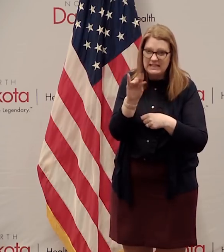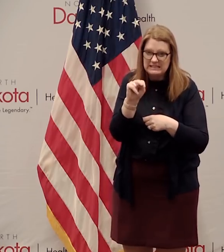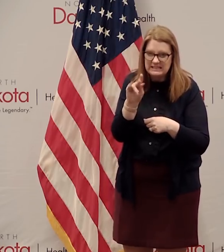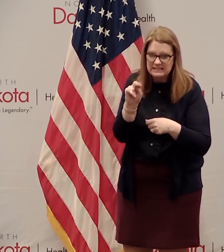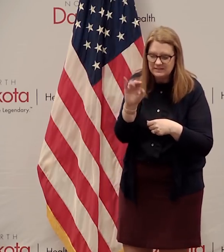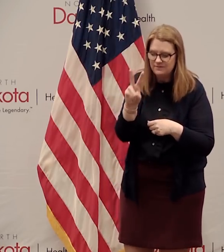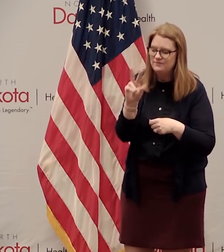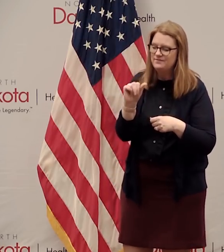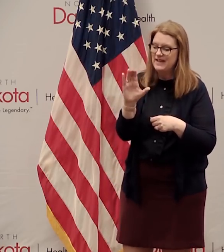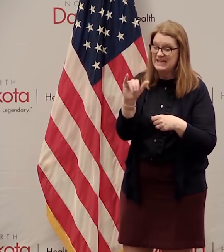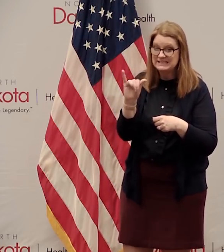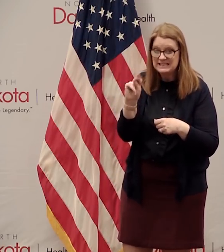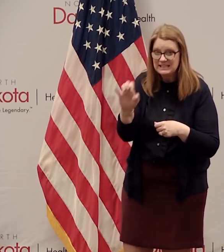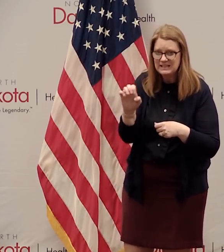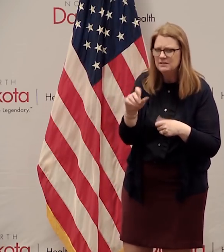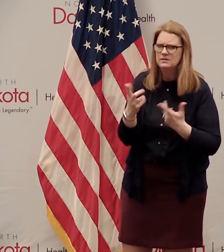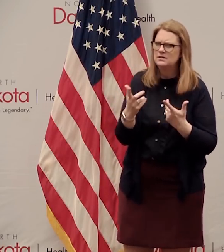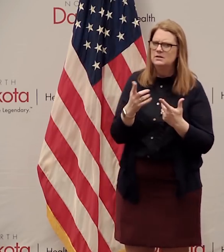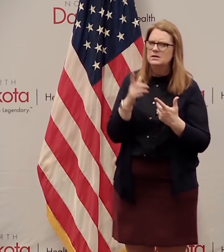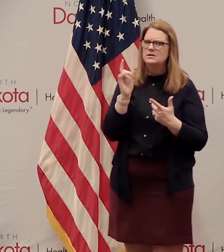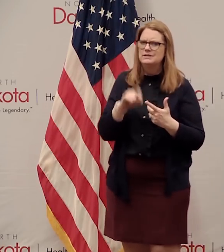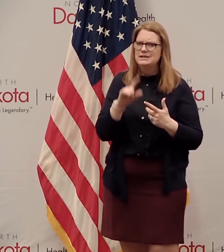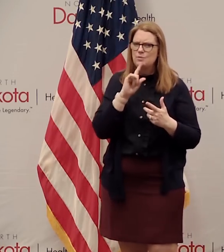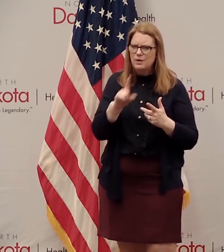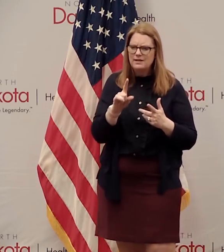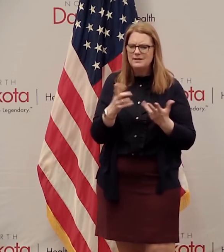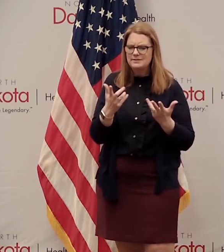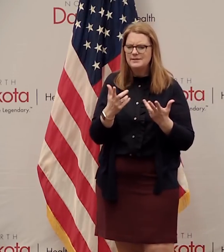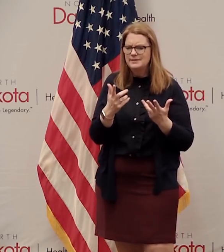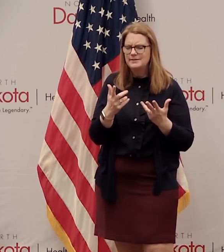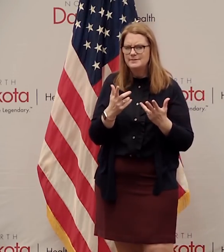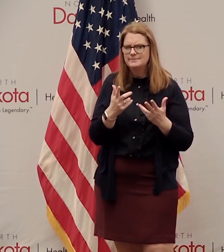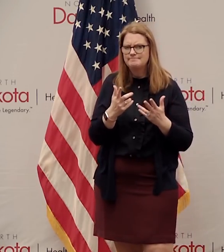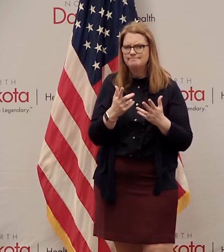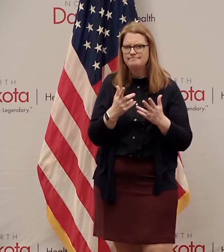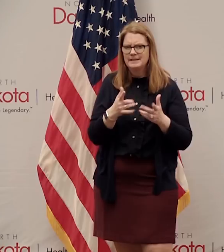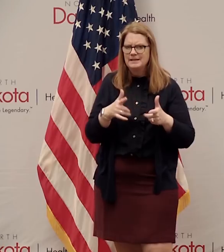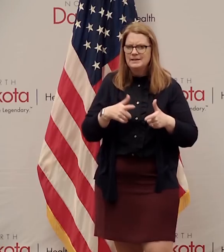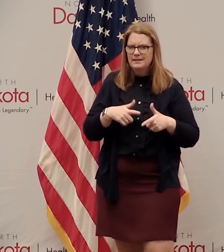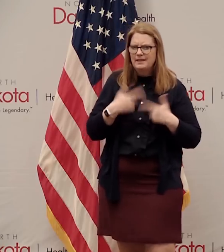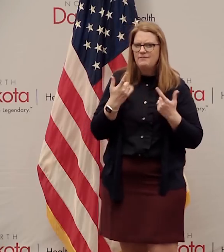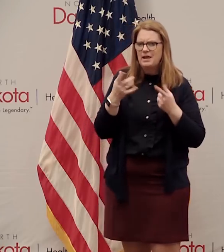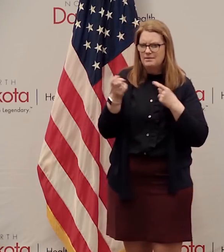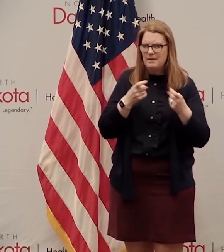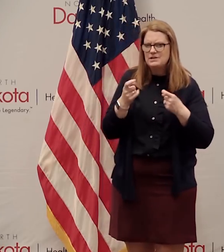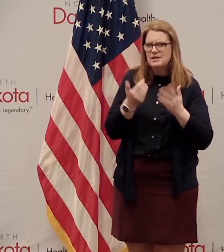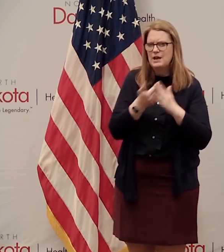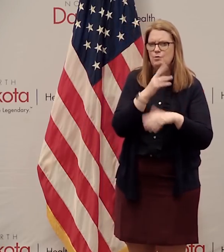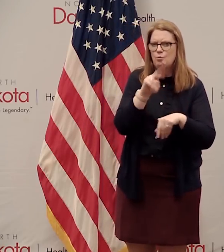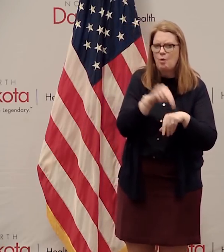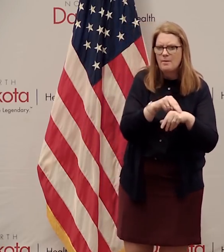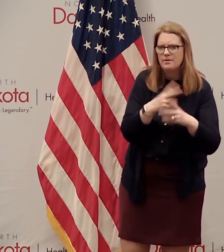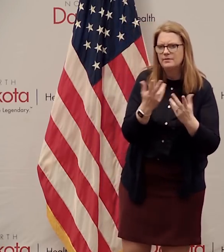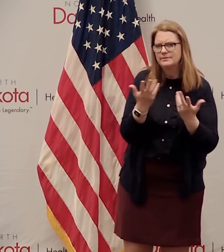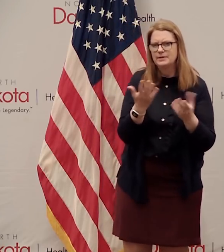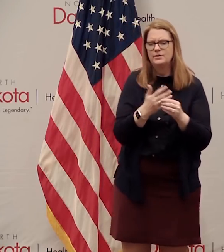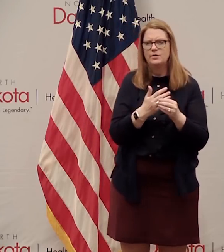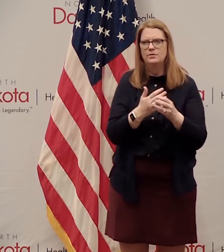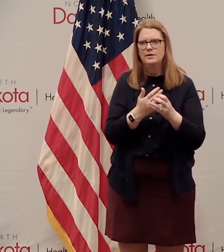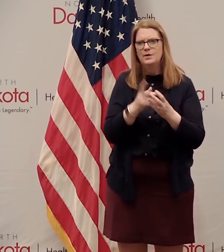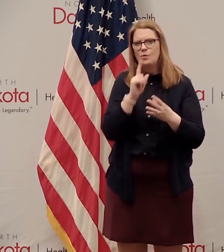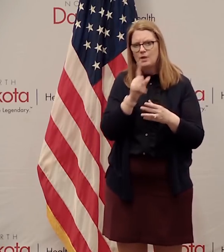keep working on our skills to allow us to reopen and live with and manage under that new normal. How do we live with a